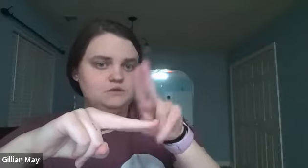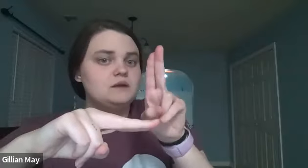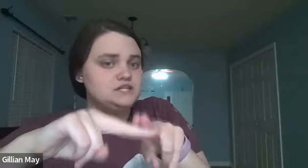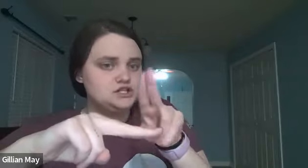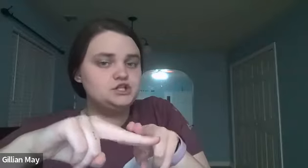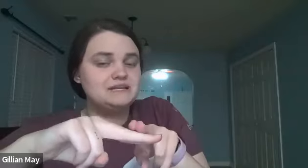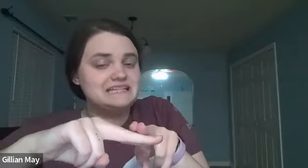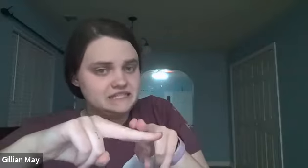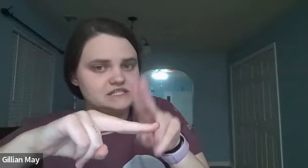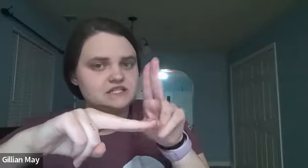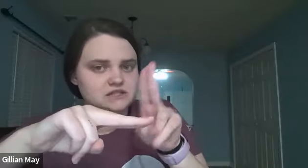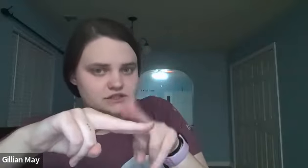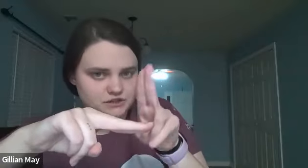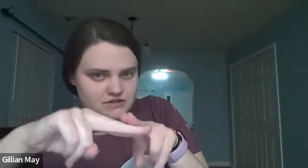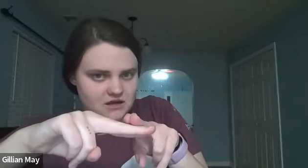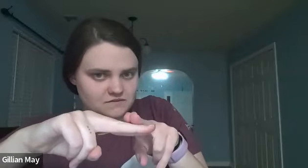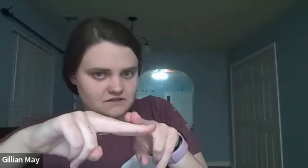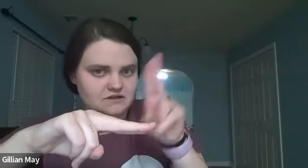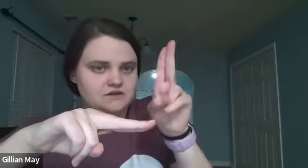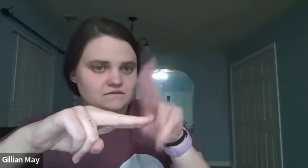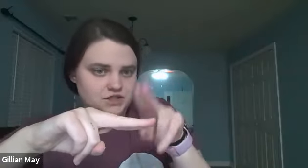want to make sure you do it at least 2 times for chair.